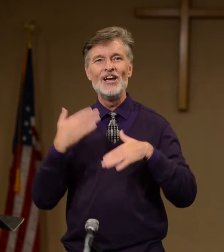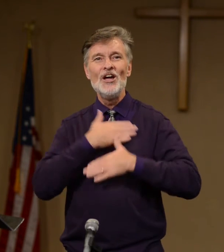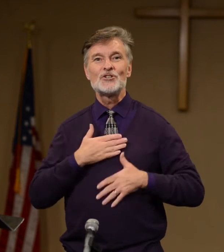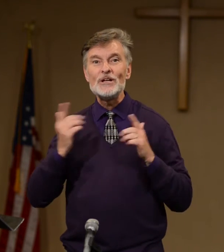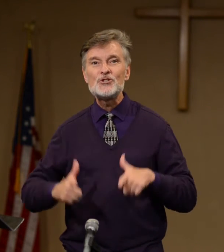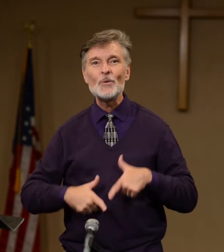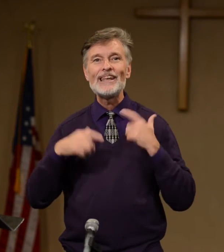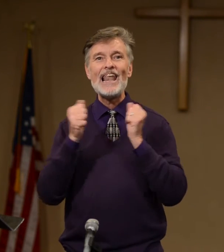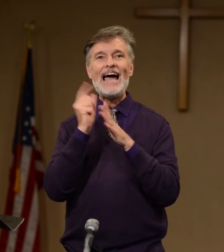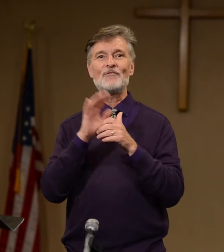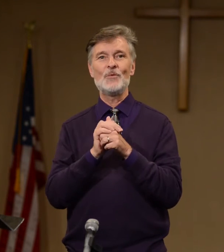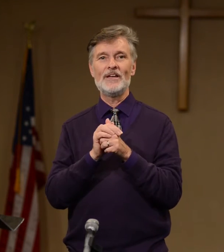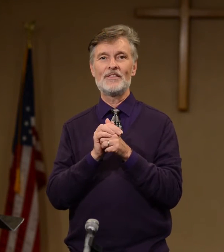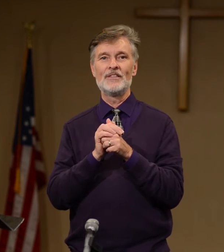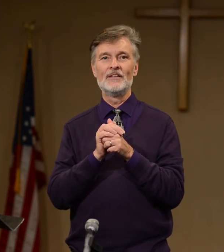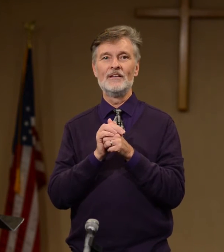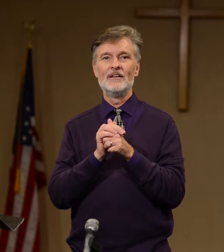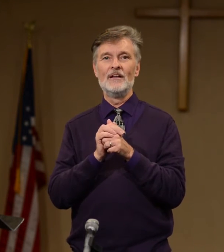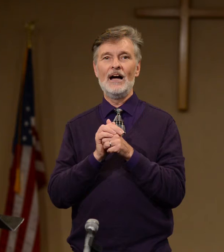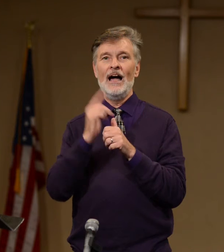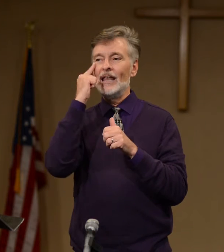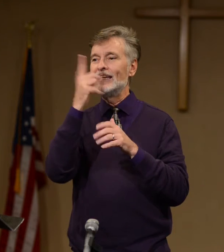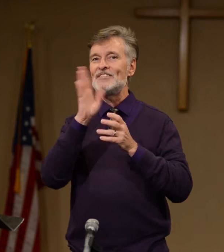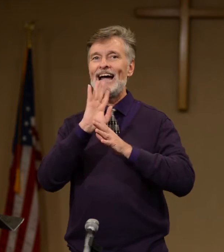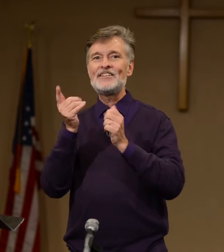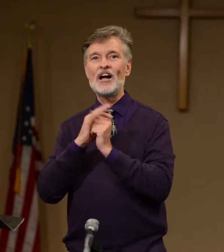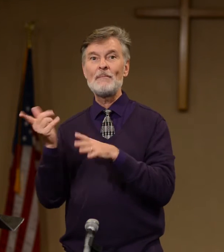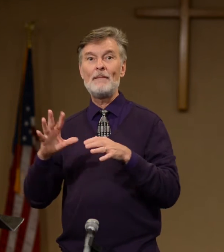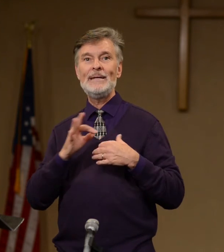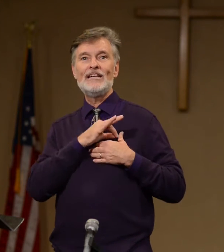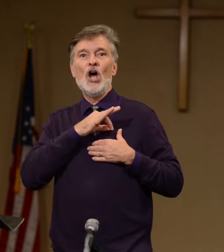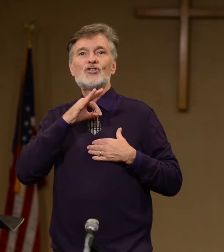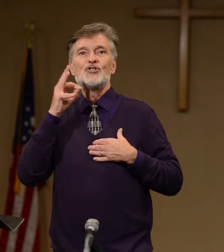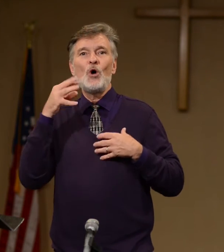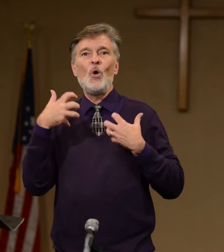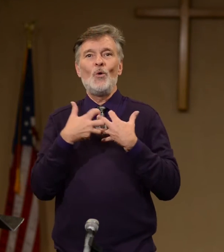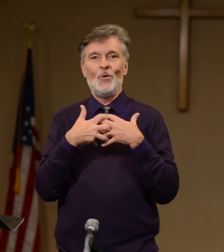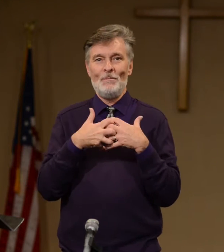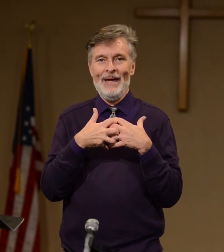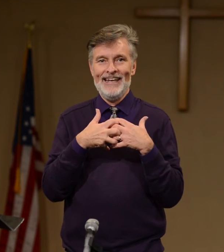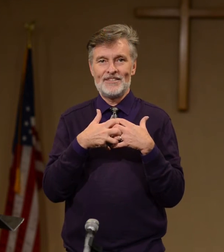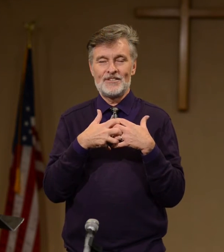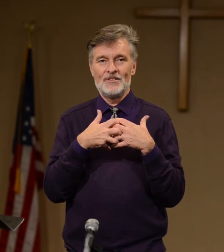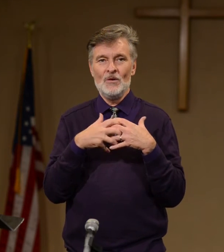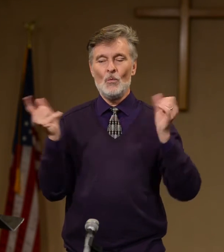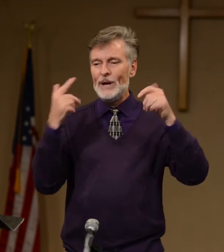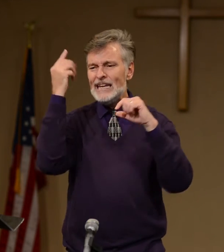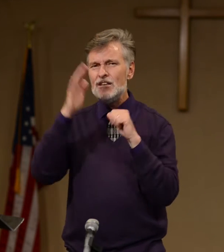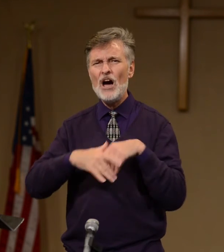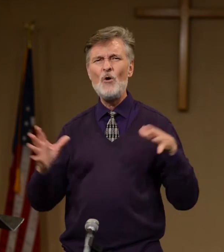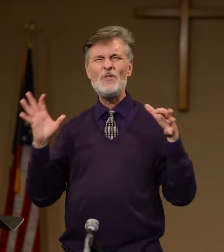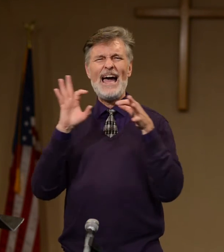to enjoy life with. Lisa and I talk about being soulmates. We know that